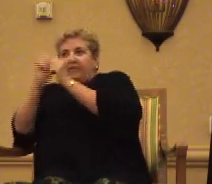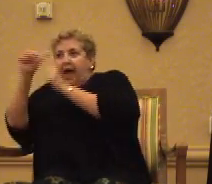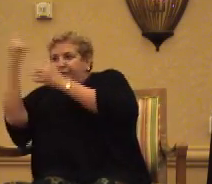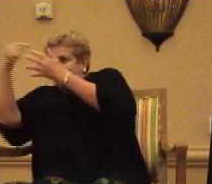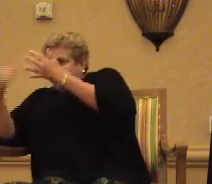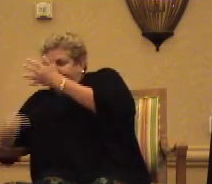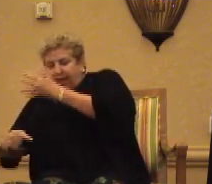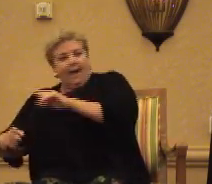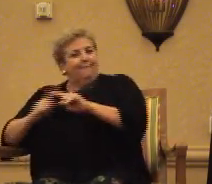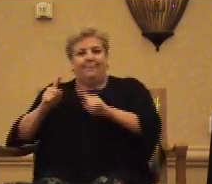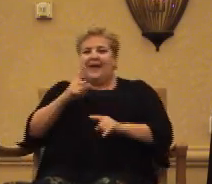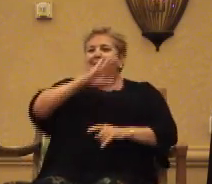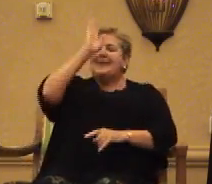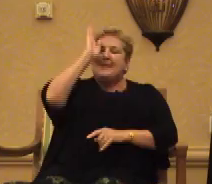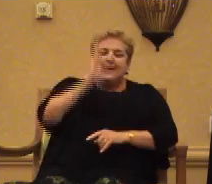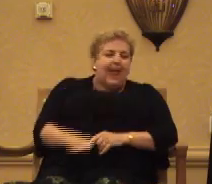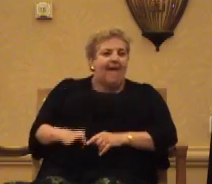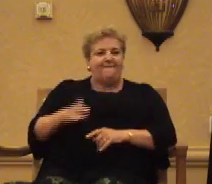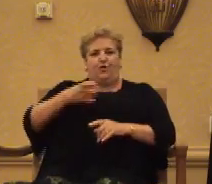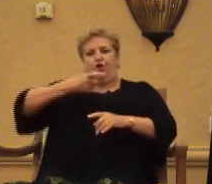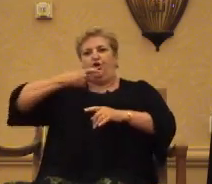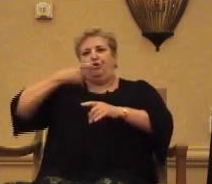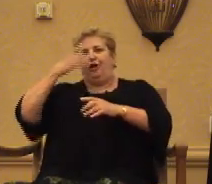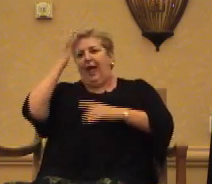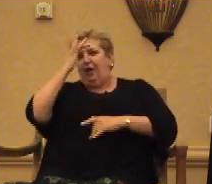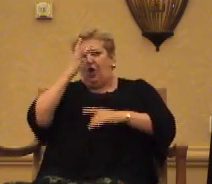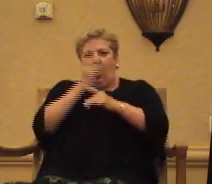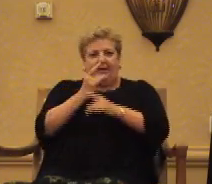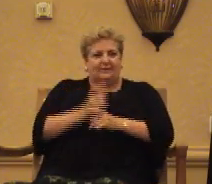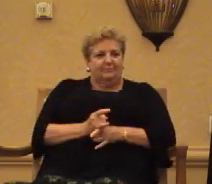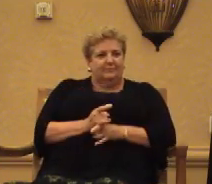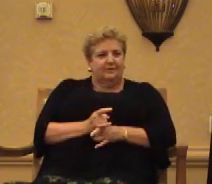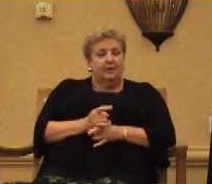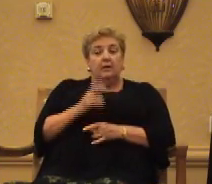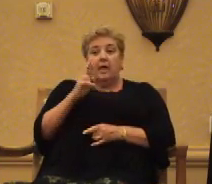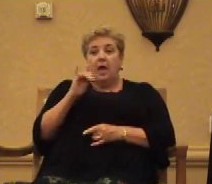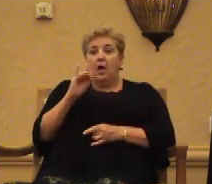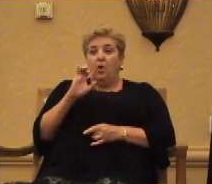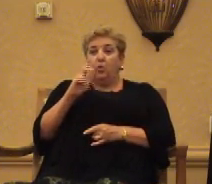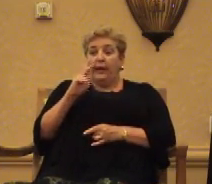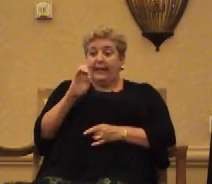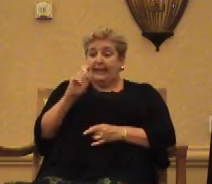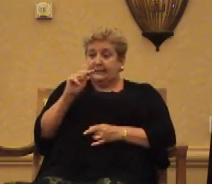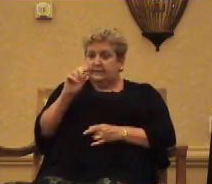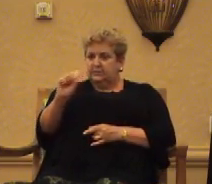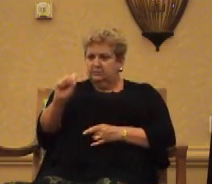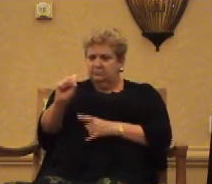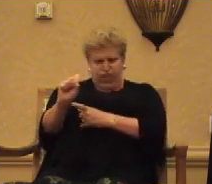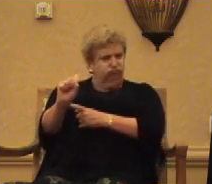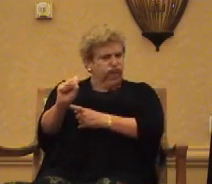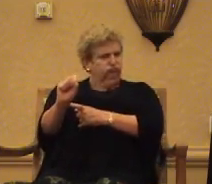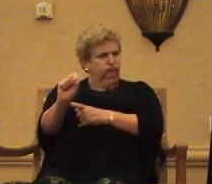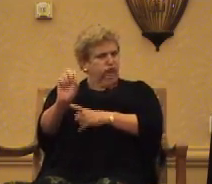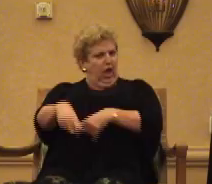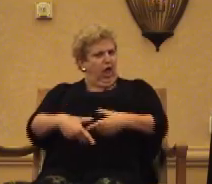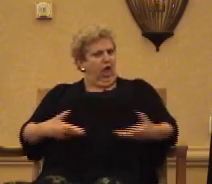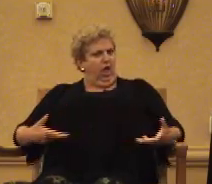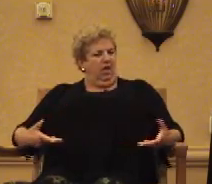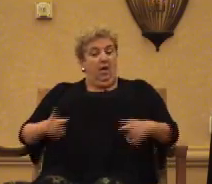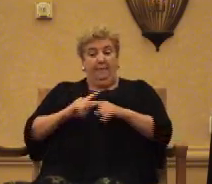Steve was talking about rickets while it was still on the table. I could see rickets, but I couldn't, you don't think alcoholism. I remember I